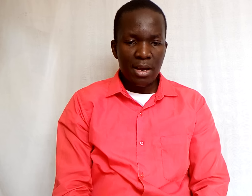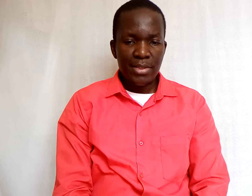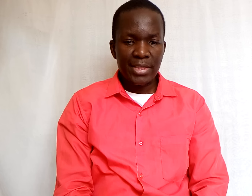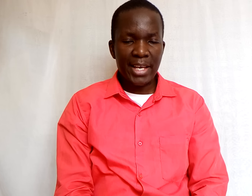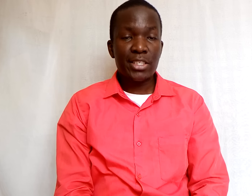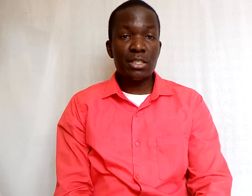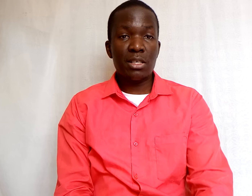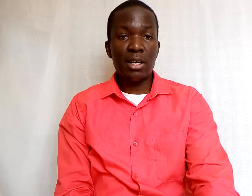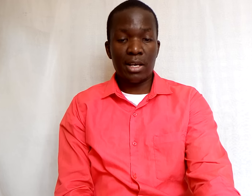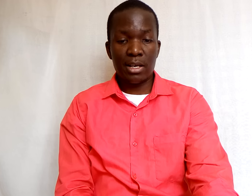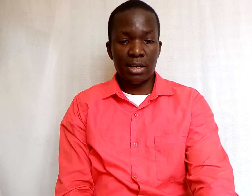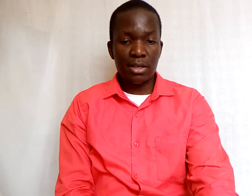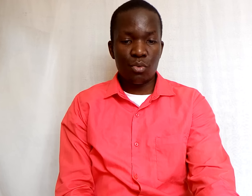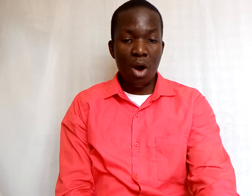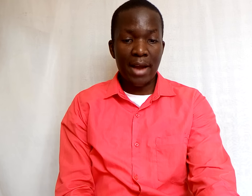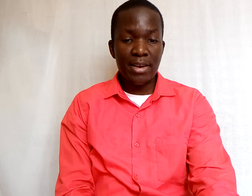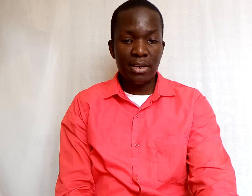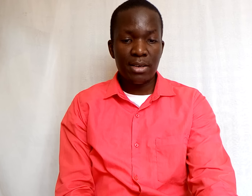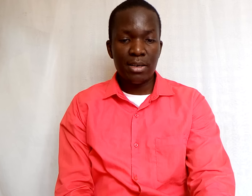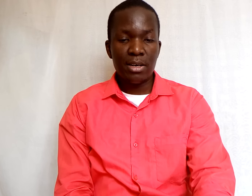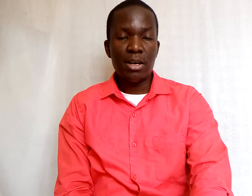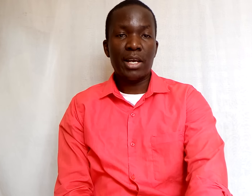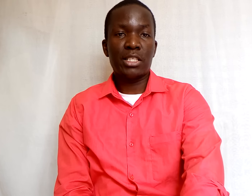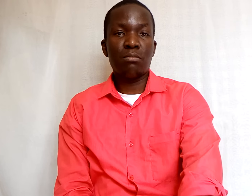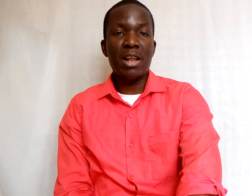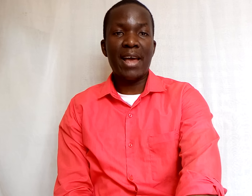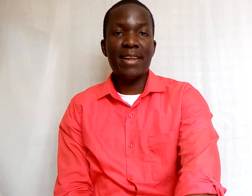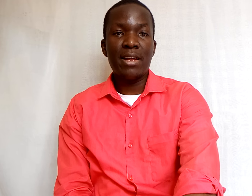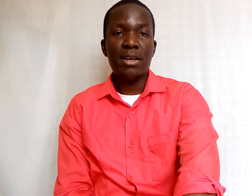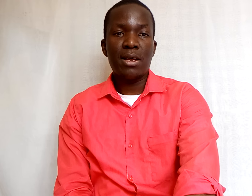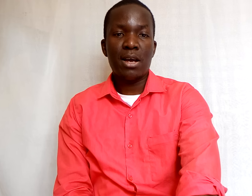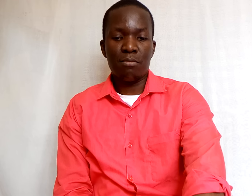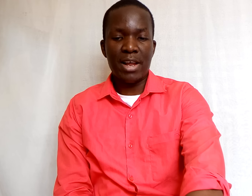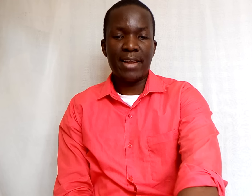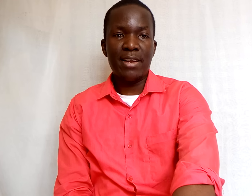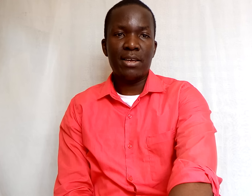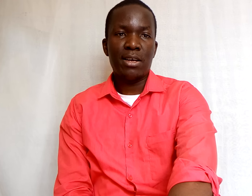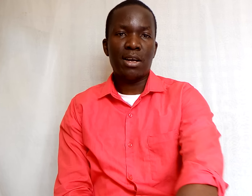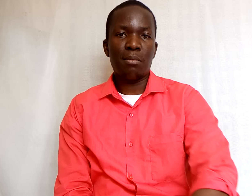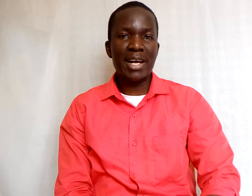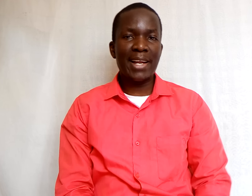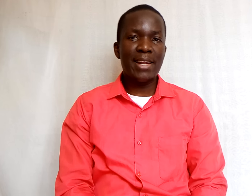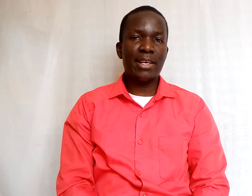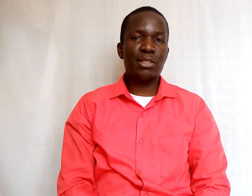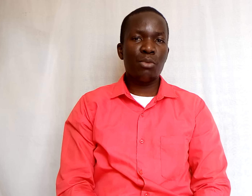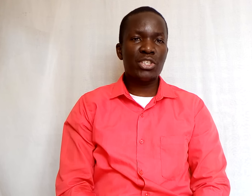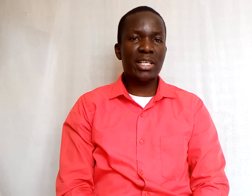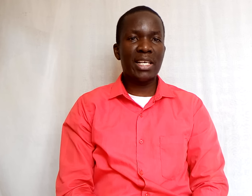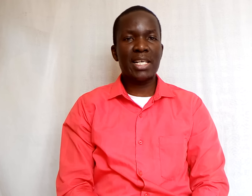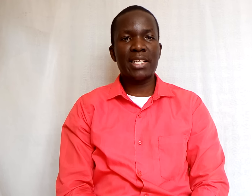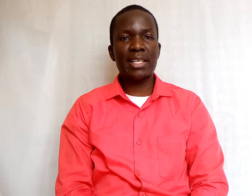The next word, it's bread. Bread is mostly eaten in